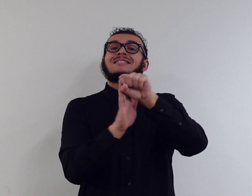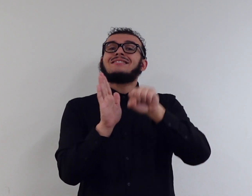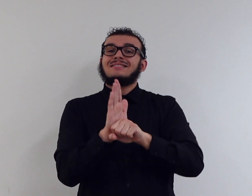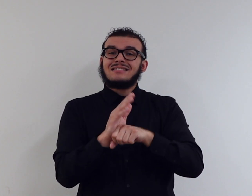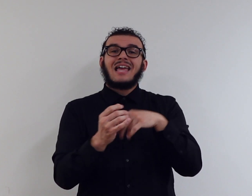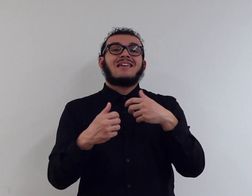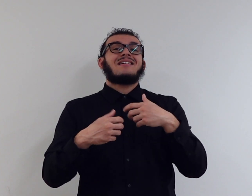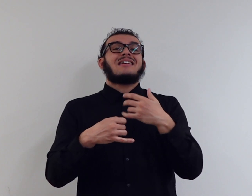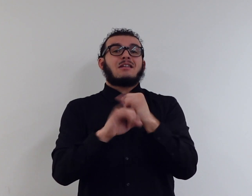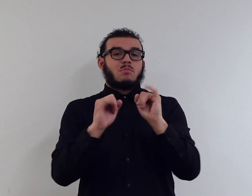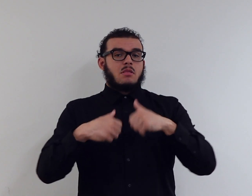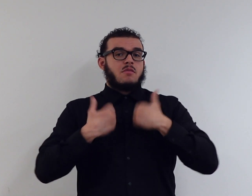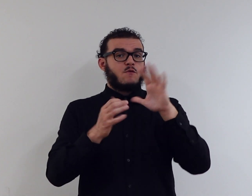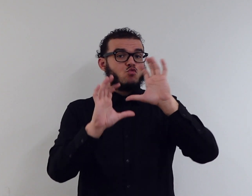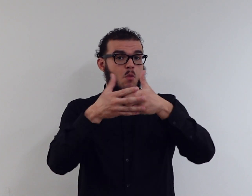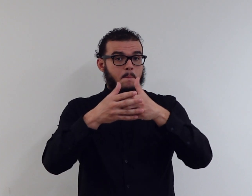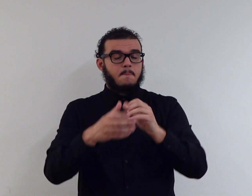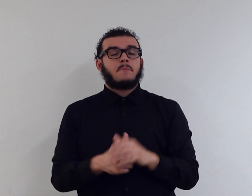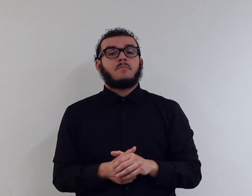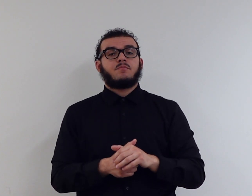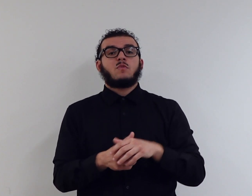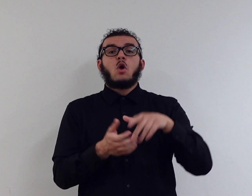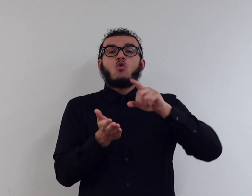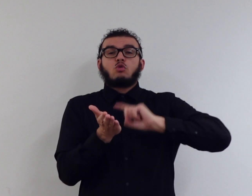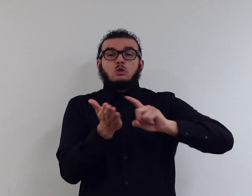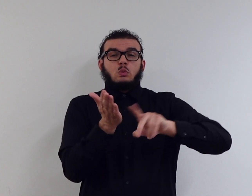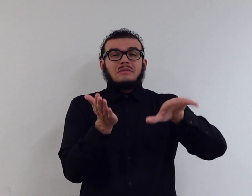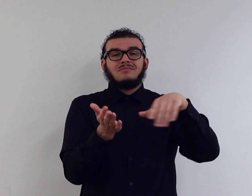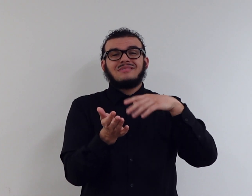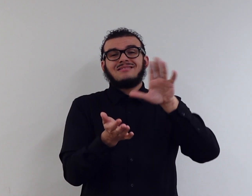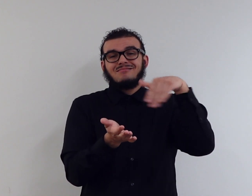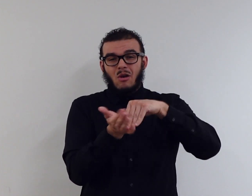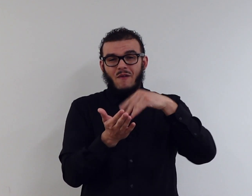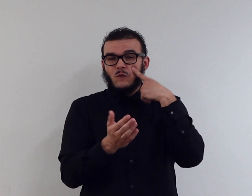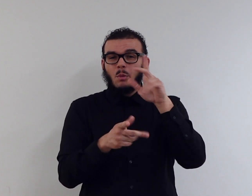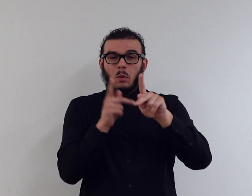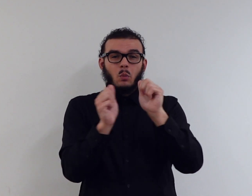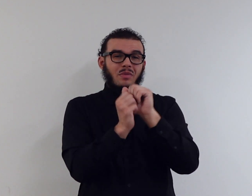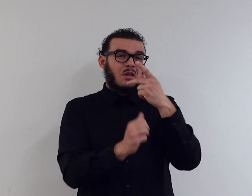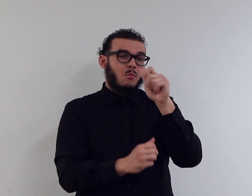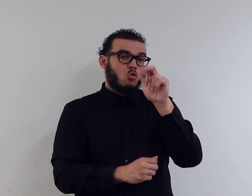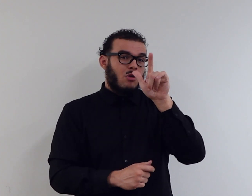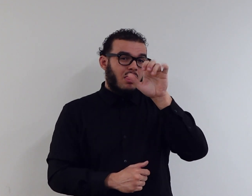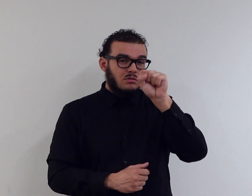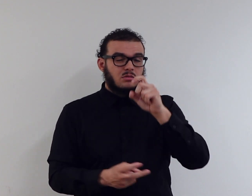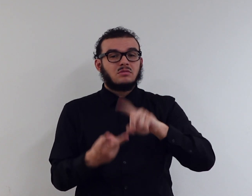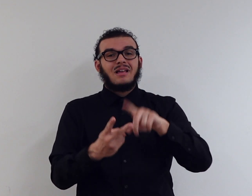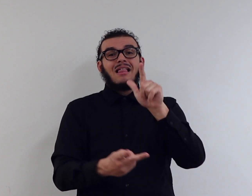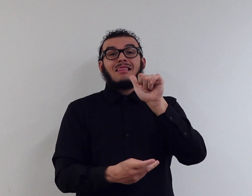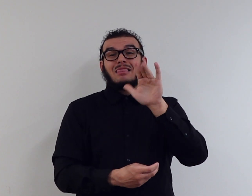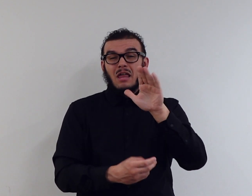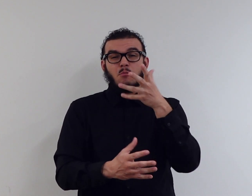living groups, resource centers for people with paralysis, limb loss, and traumatic brain